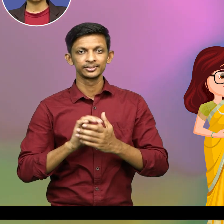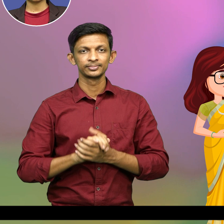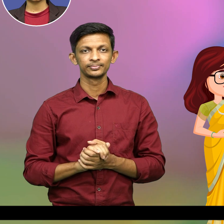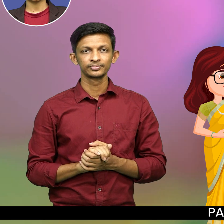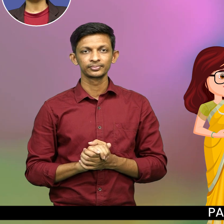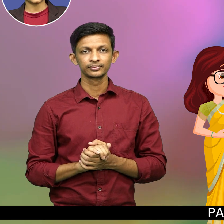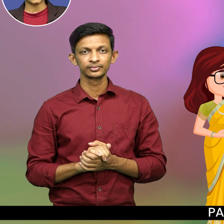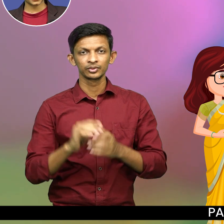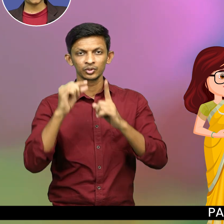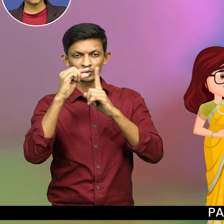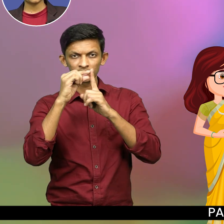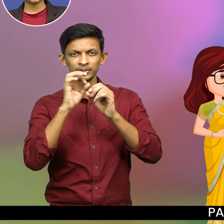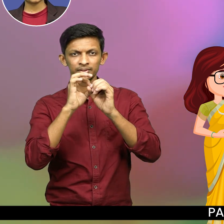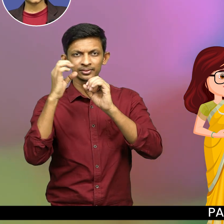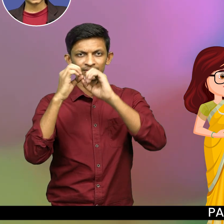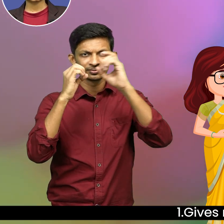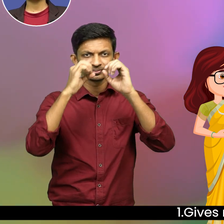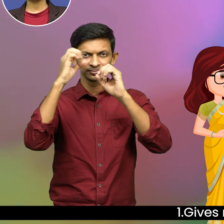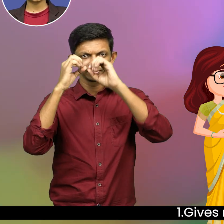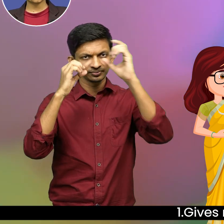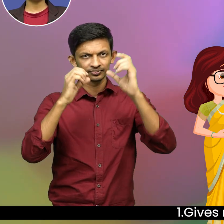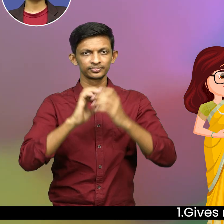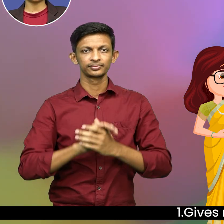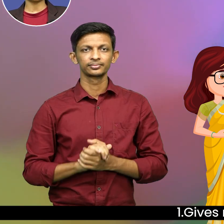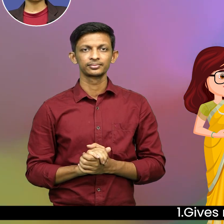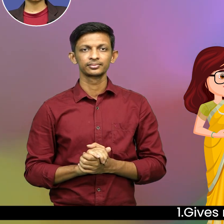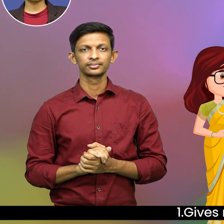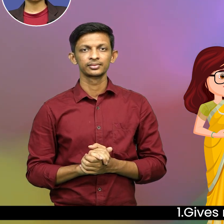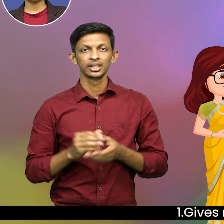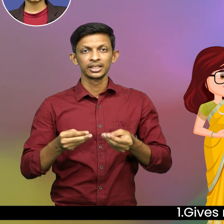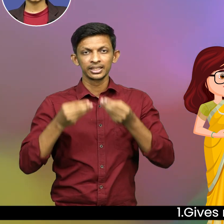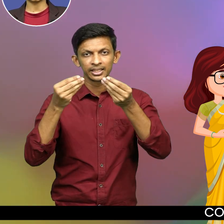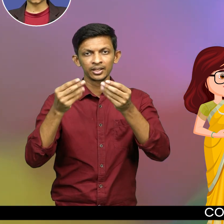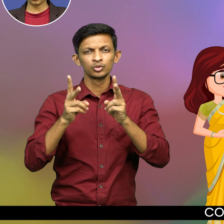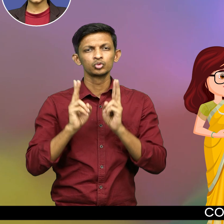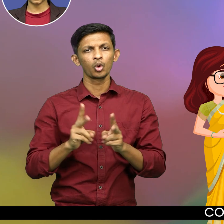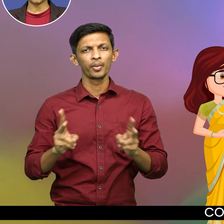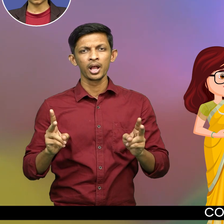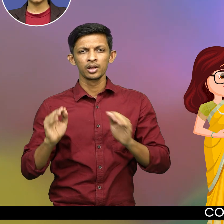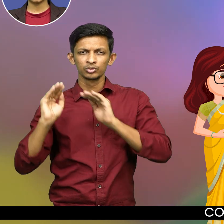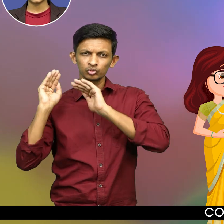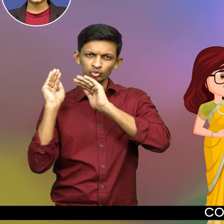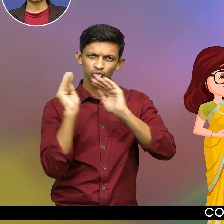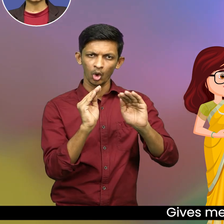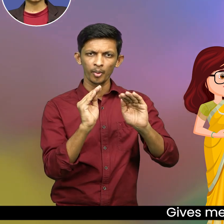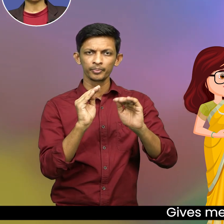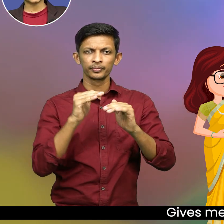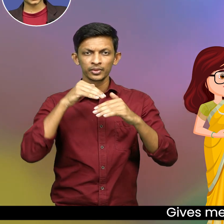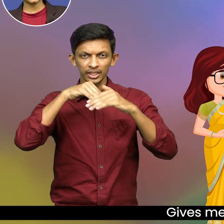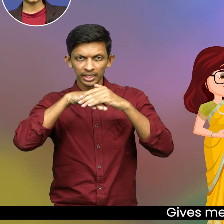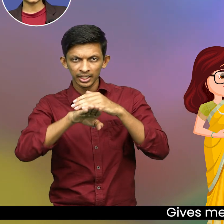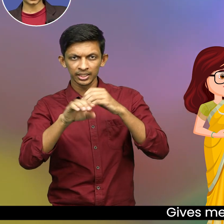Function: in parenchyma, gives normal support. In collenchyma,